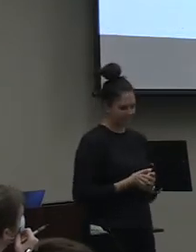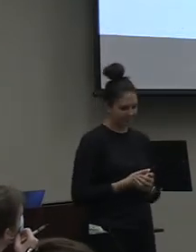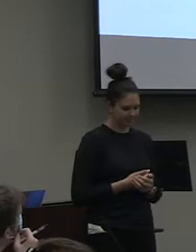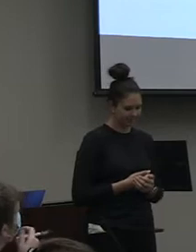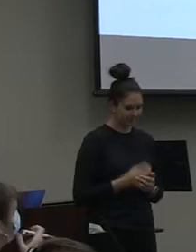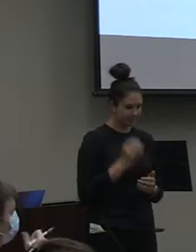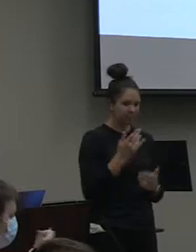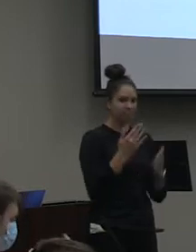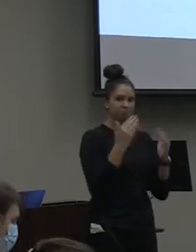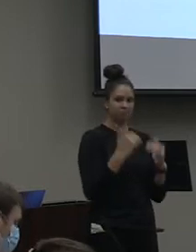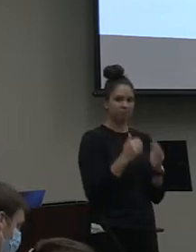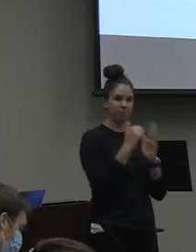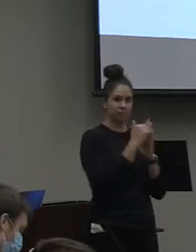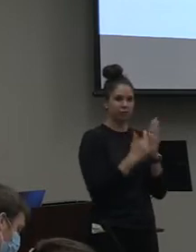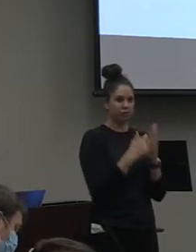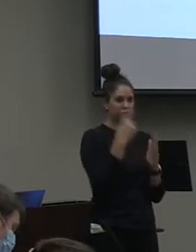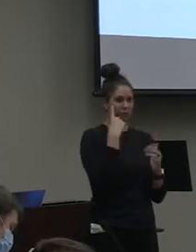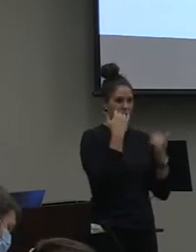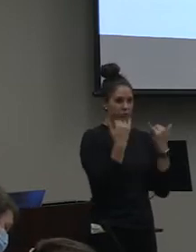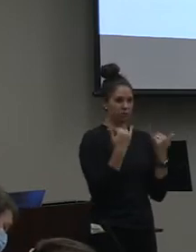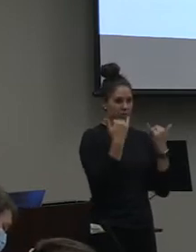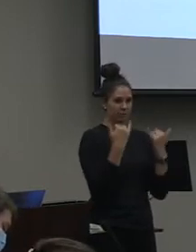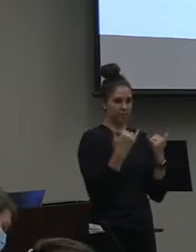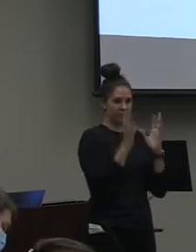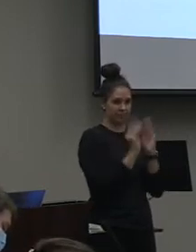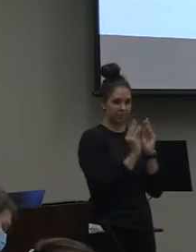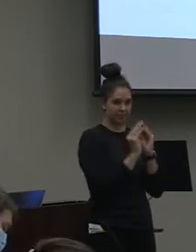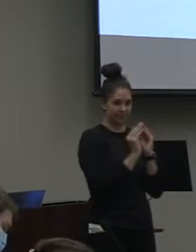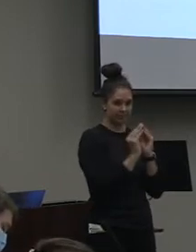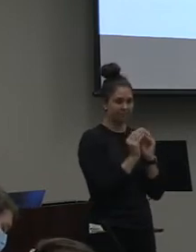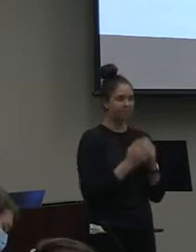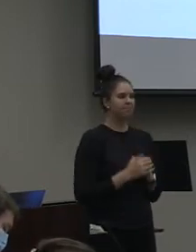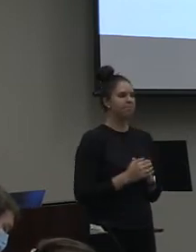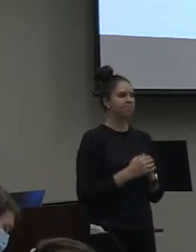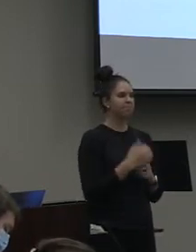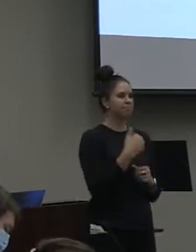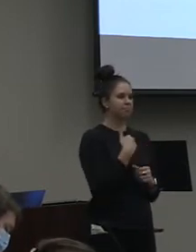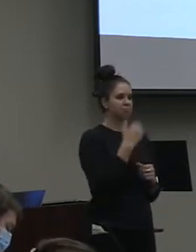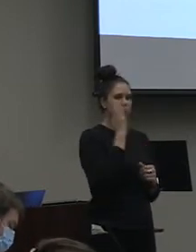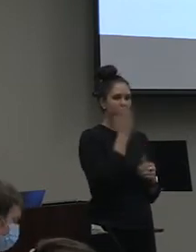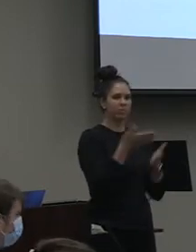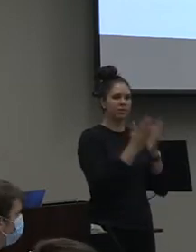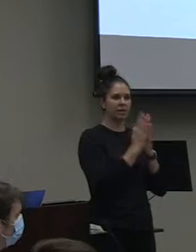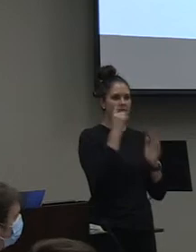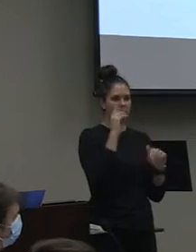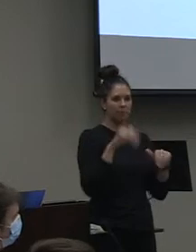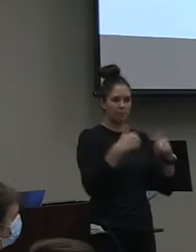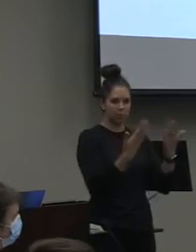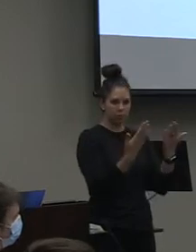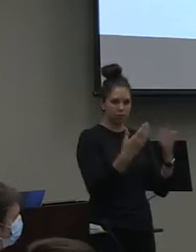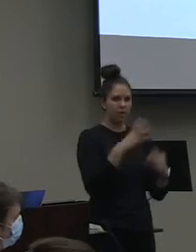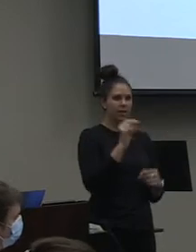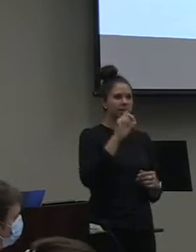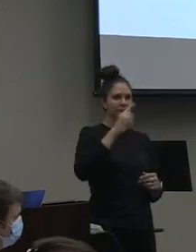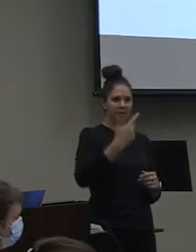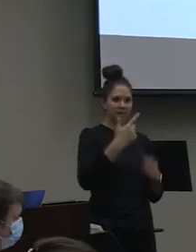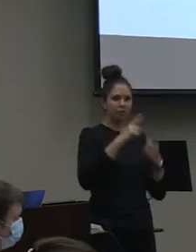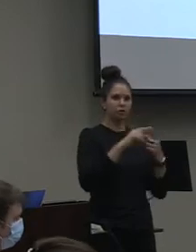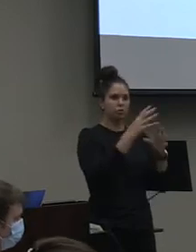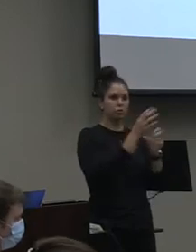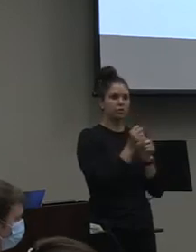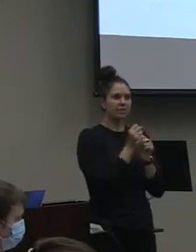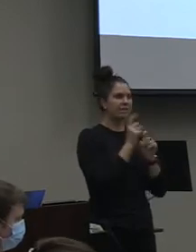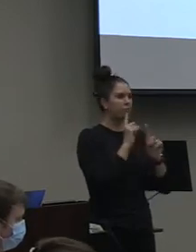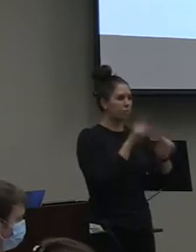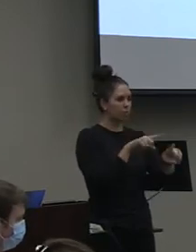So we'll move into the agenda for today's meeting, and I will ask for a motion and a second to receive a